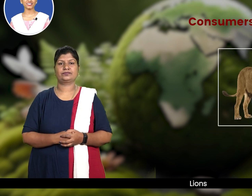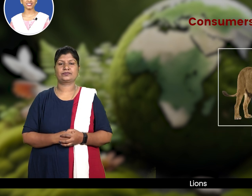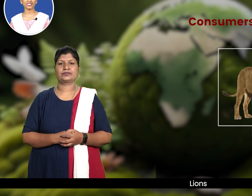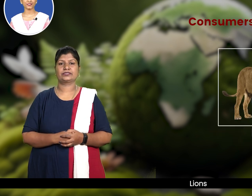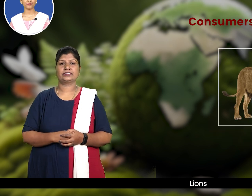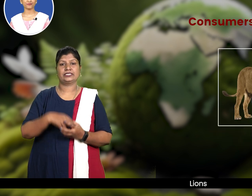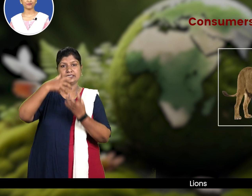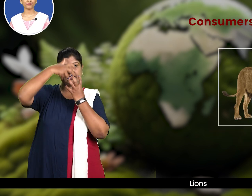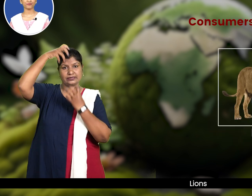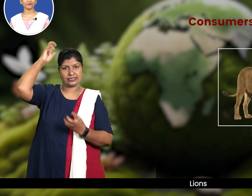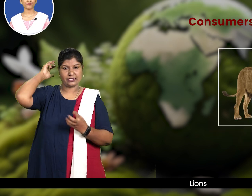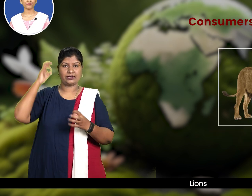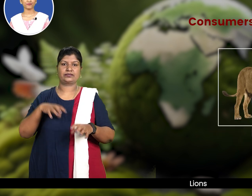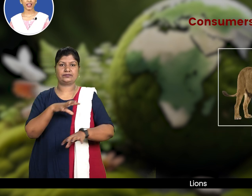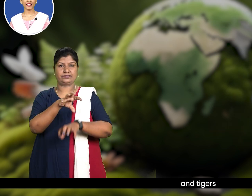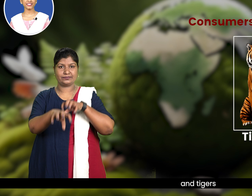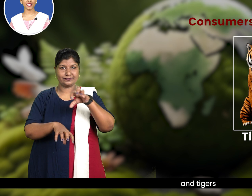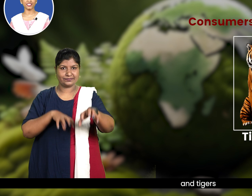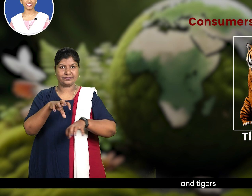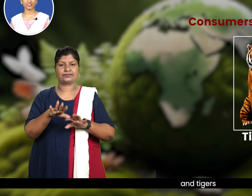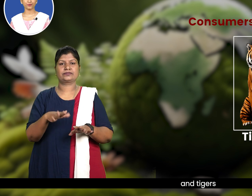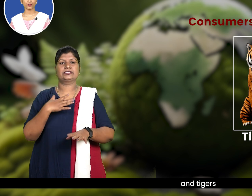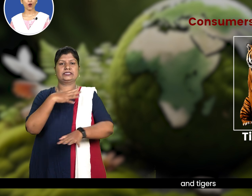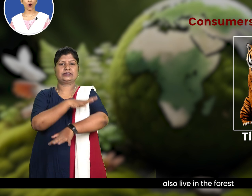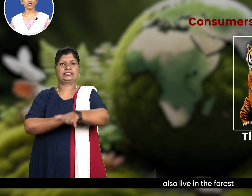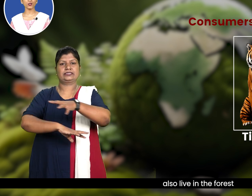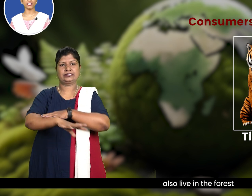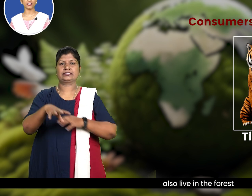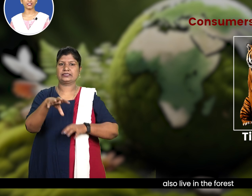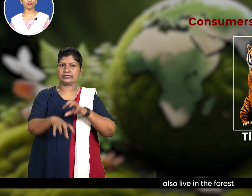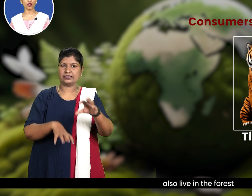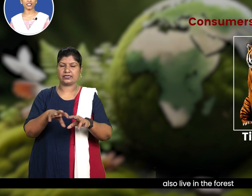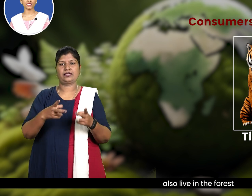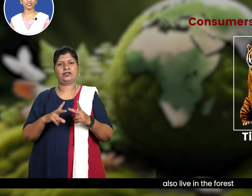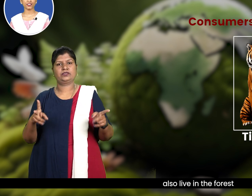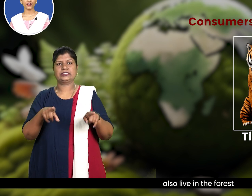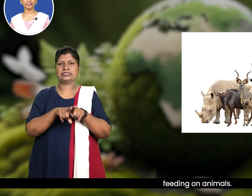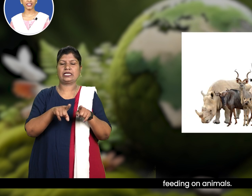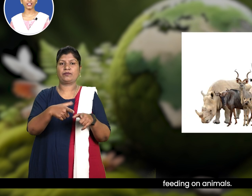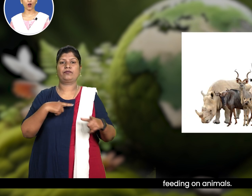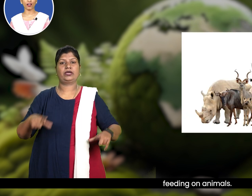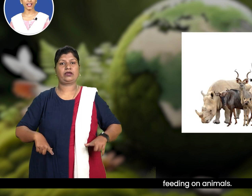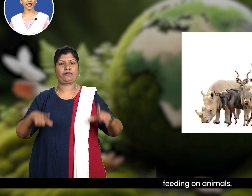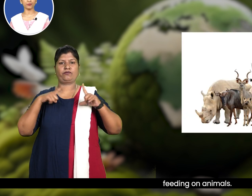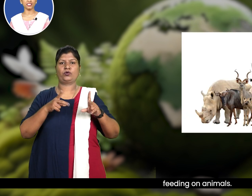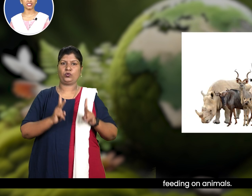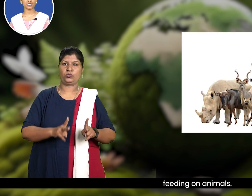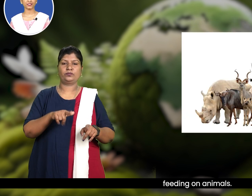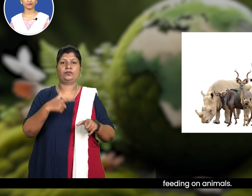lions and tigers also live in the forest feeding on animals.